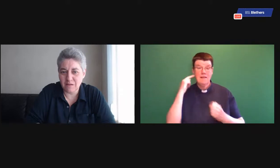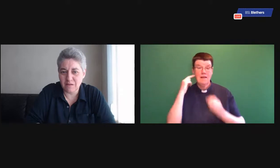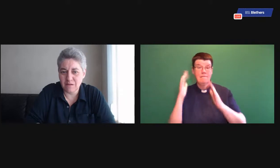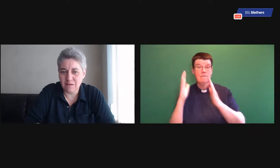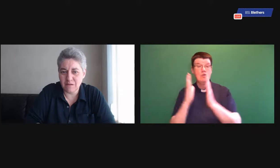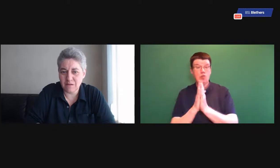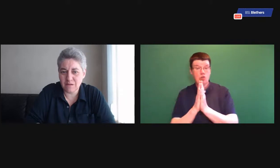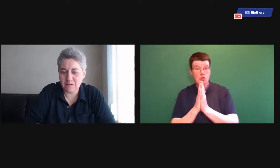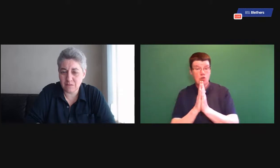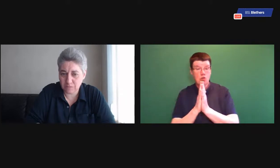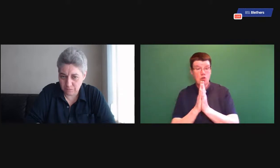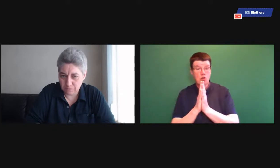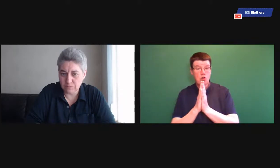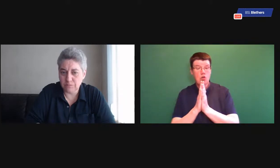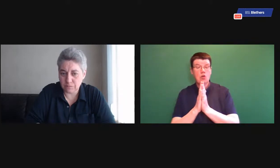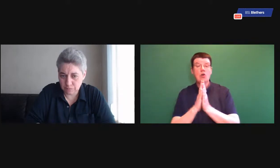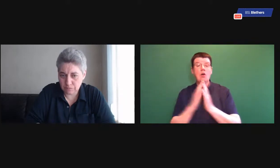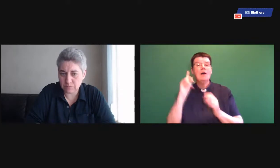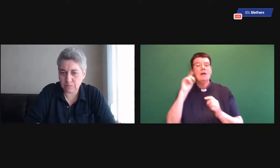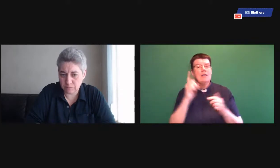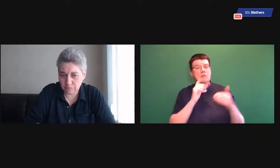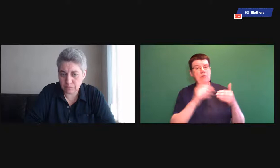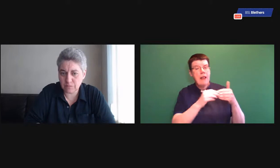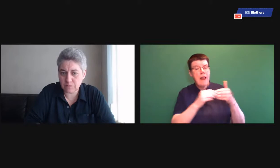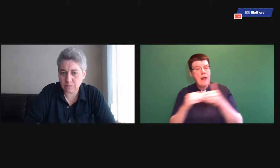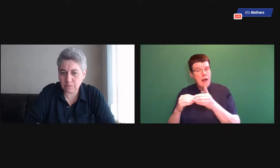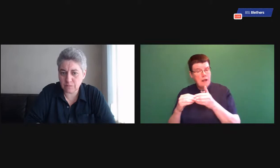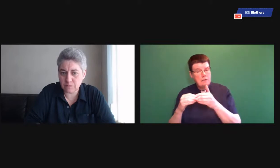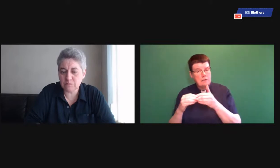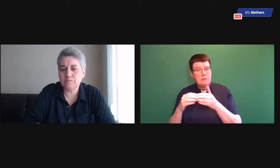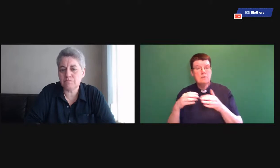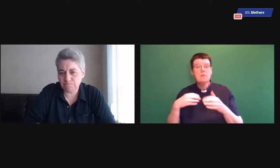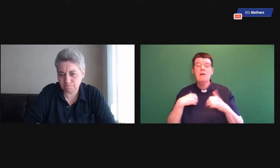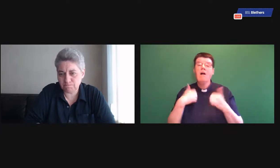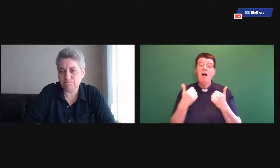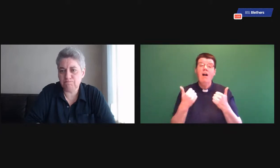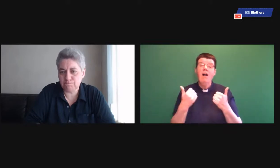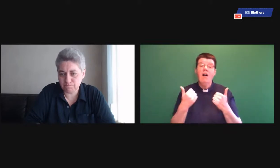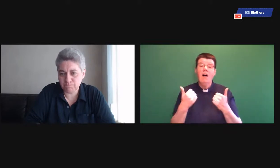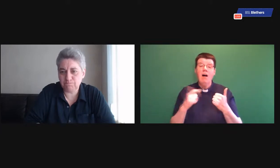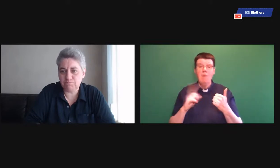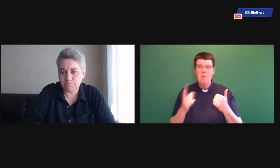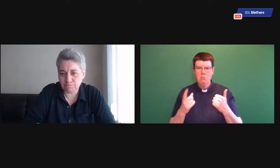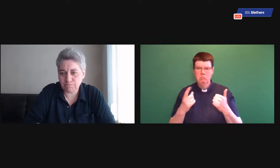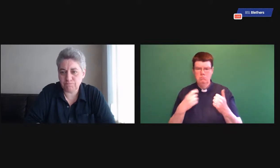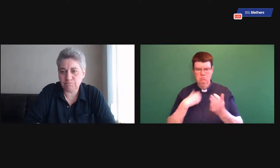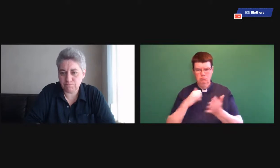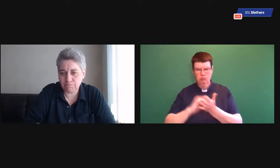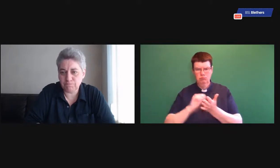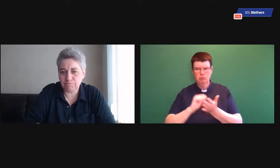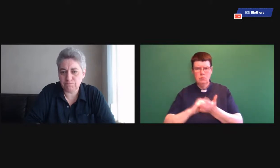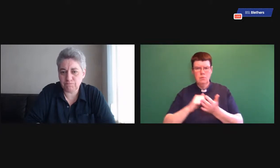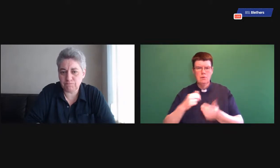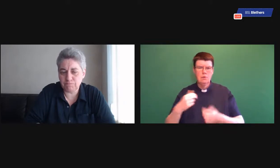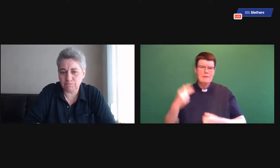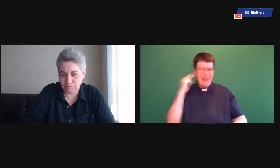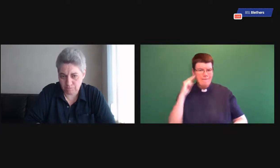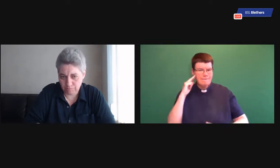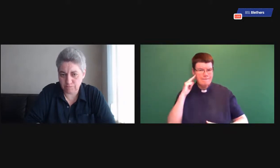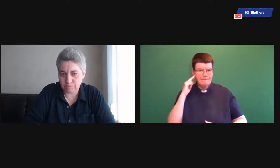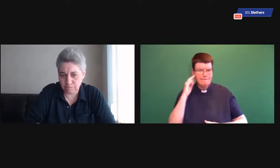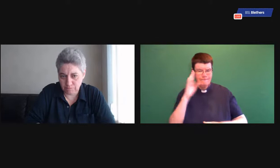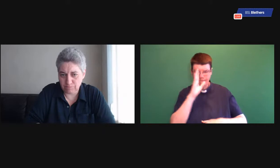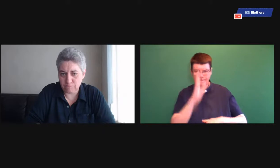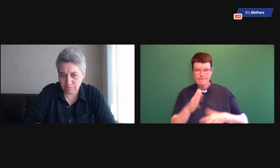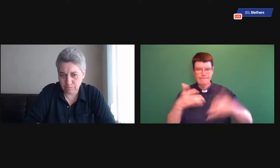I had they had some sort of deaf church, but it was deaf churches, but they were hearing led.